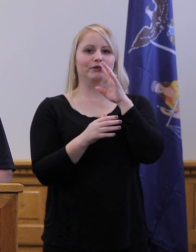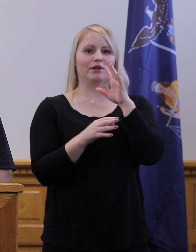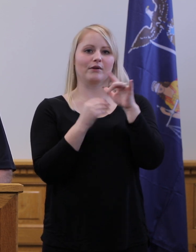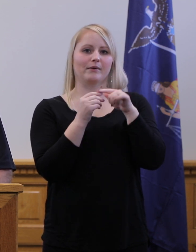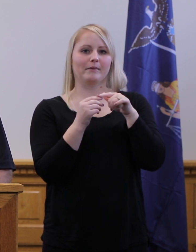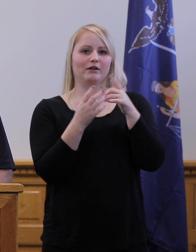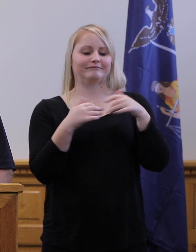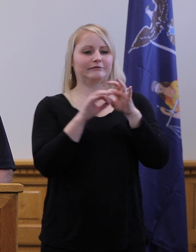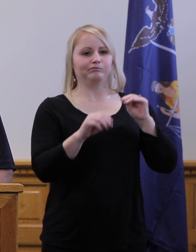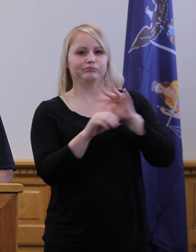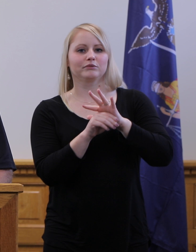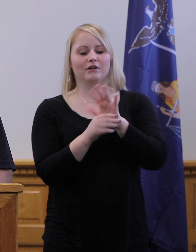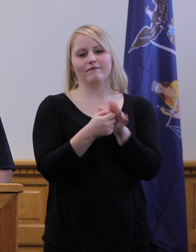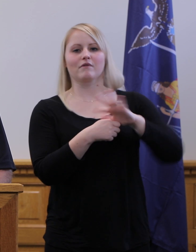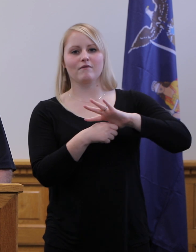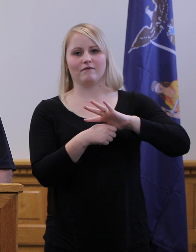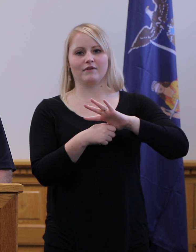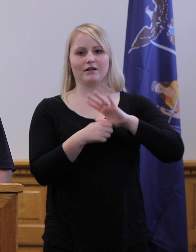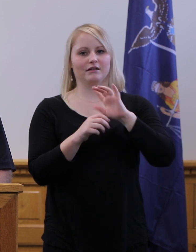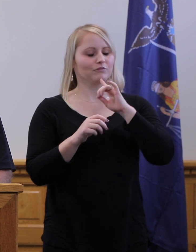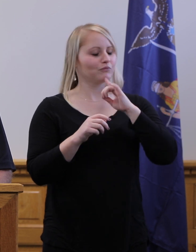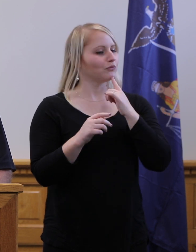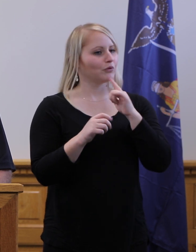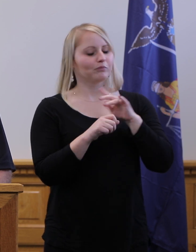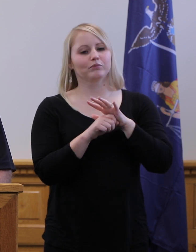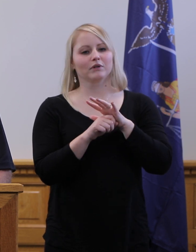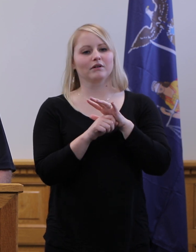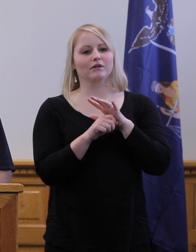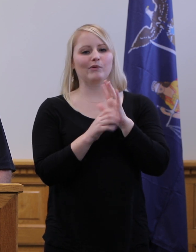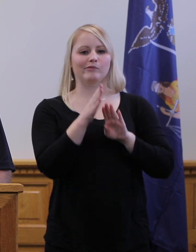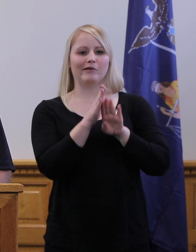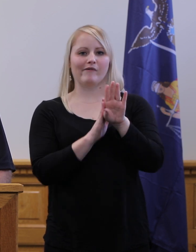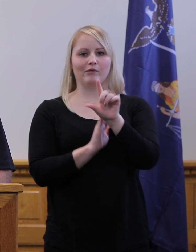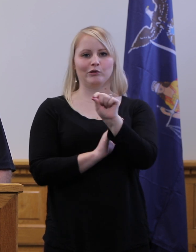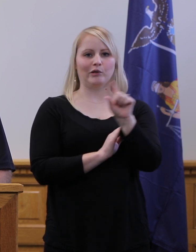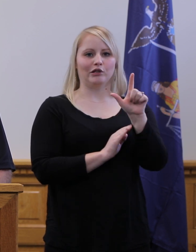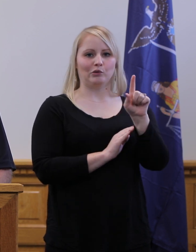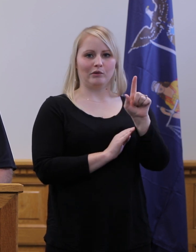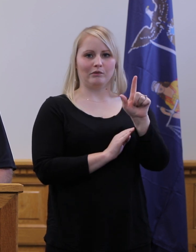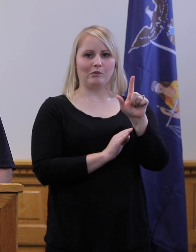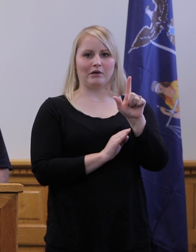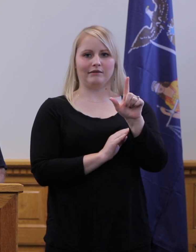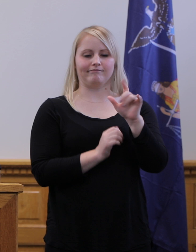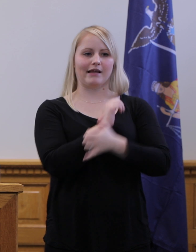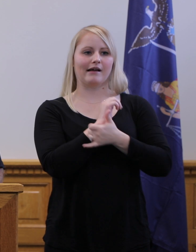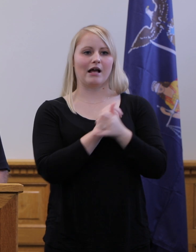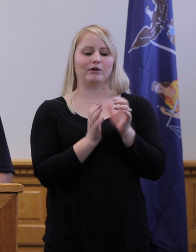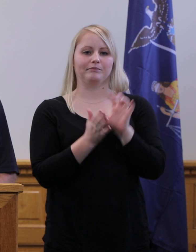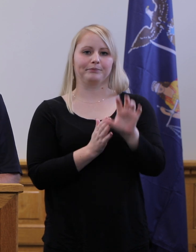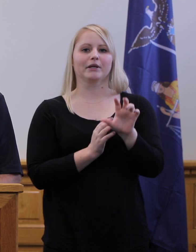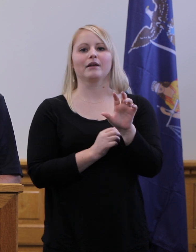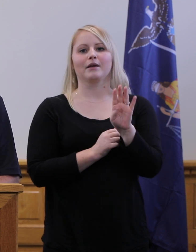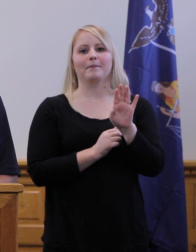caused by the pandemic is the most critical factor we face as we develop the 2021 county budget. Early on in the